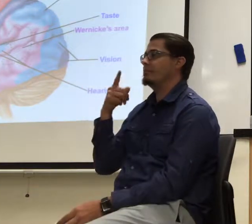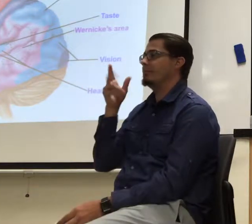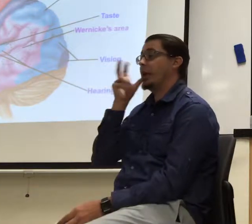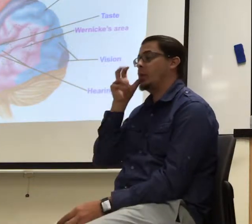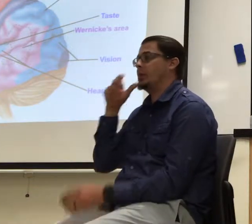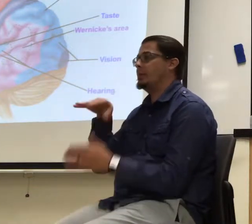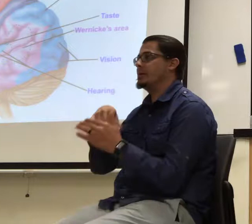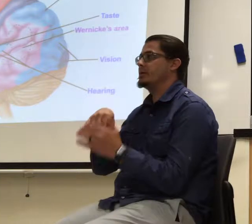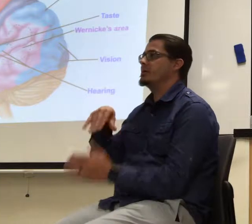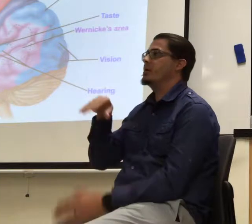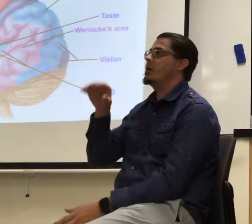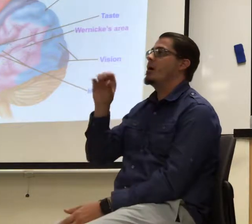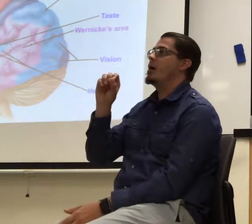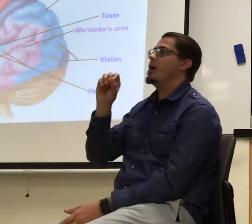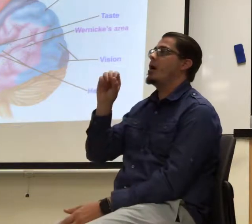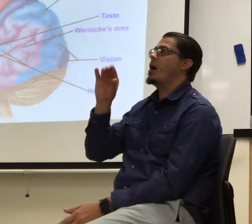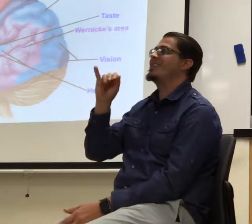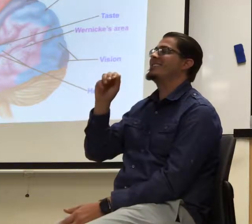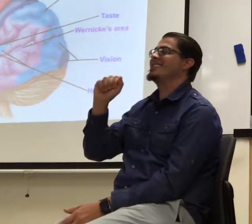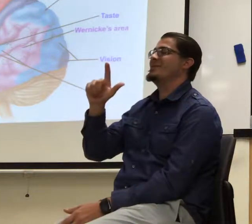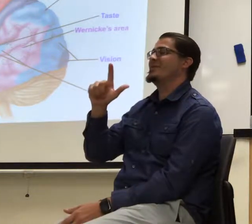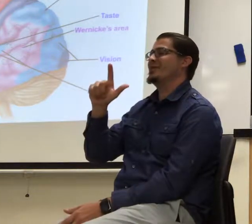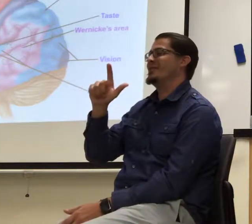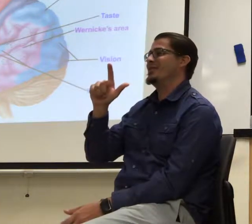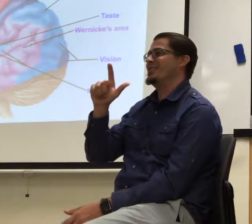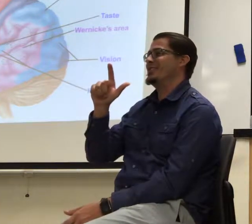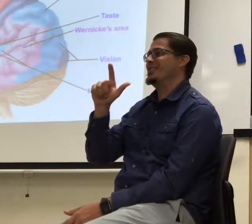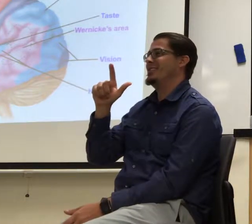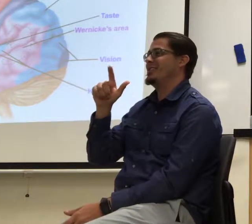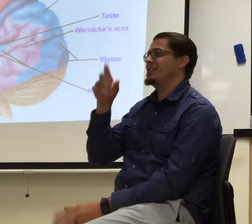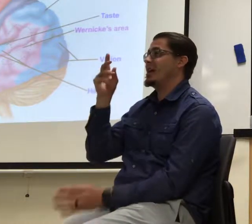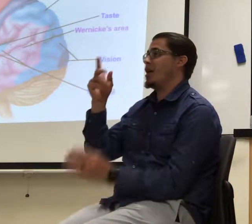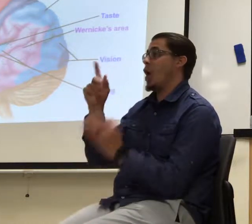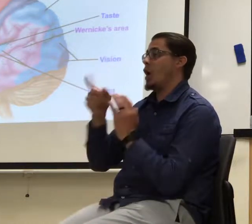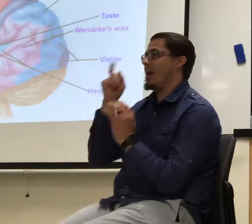Vision is in the occipital lobe, hearing is somewhere in the temporal lobe.